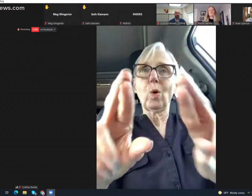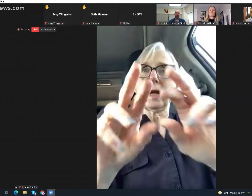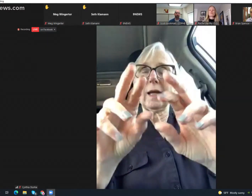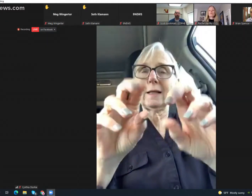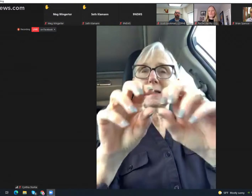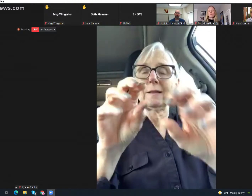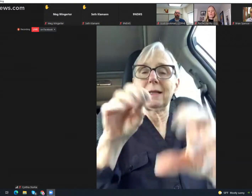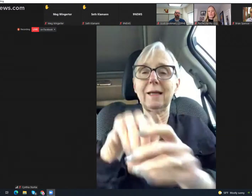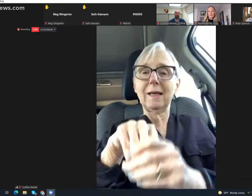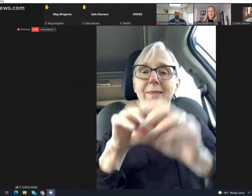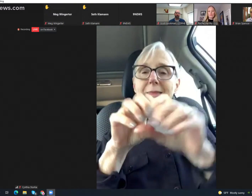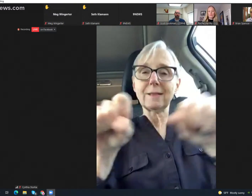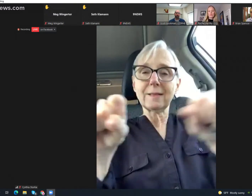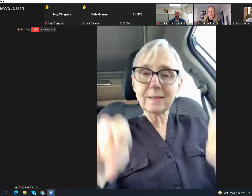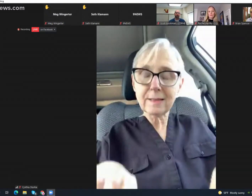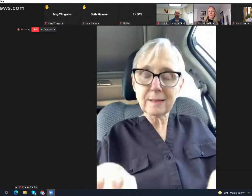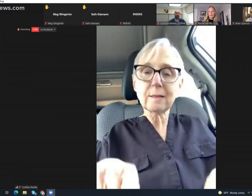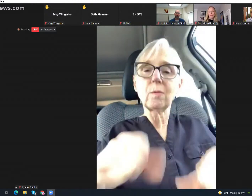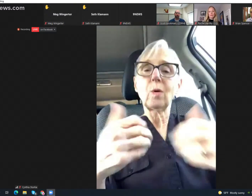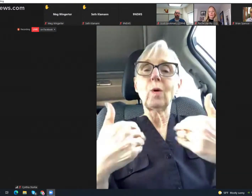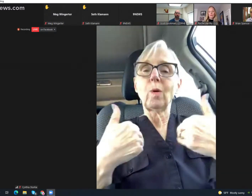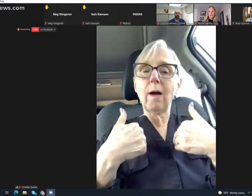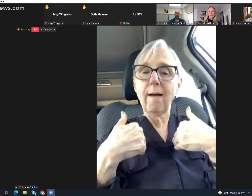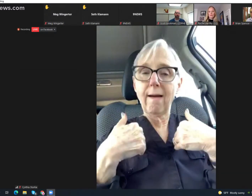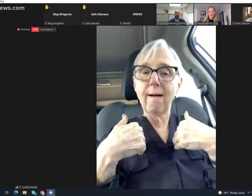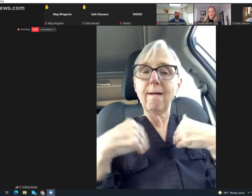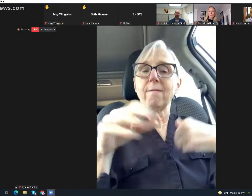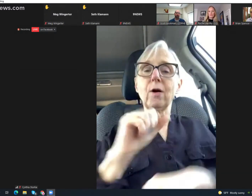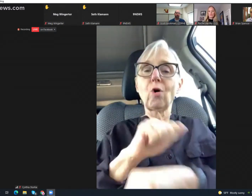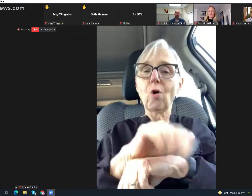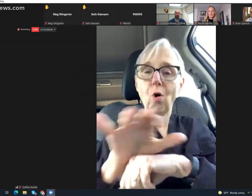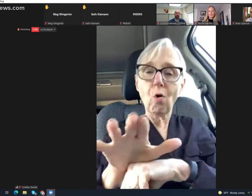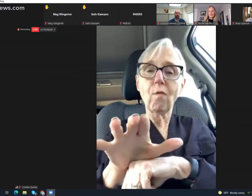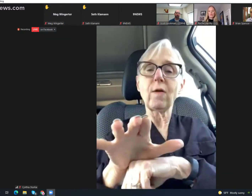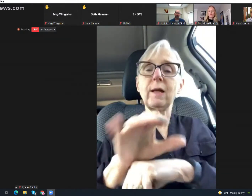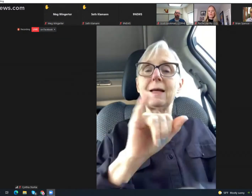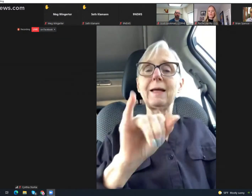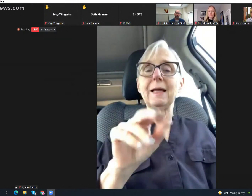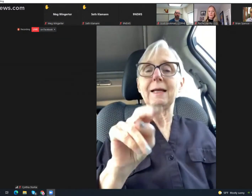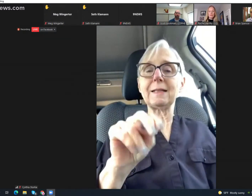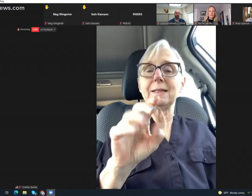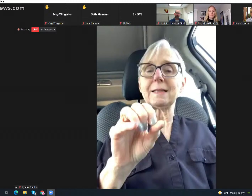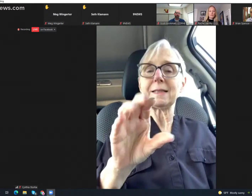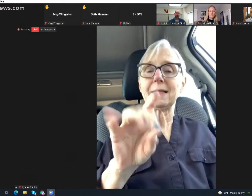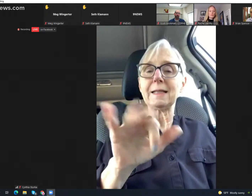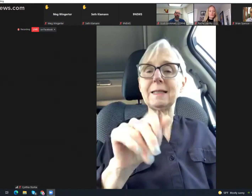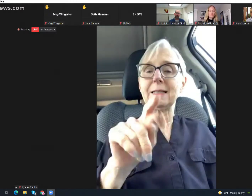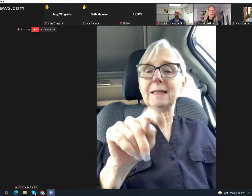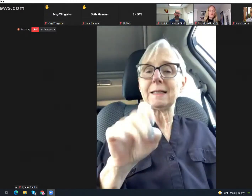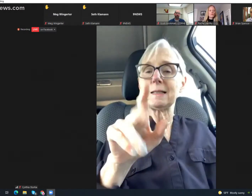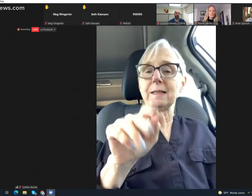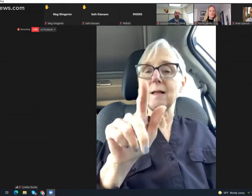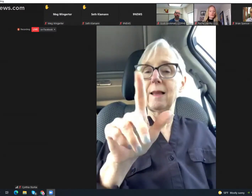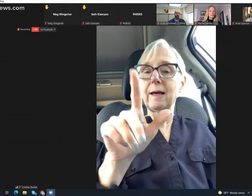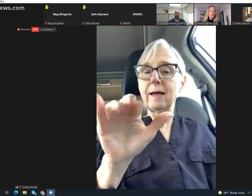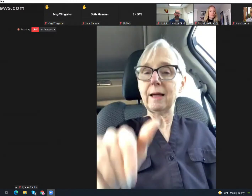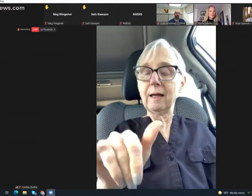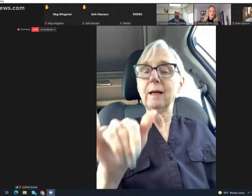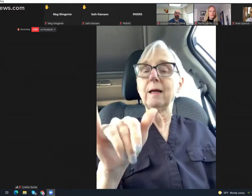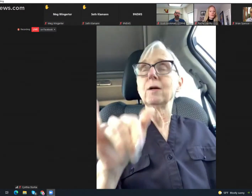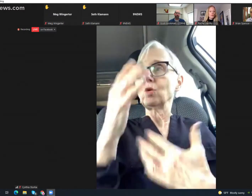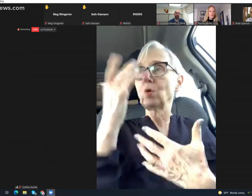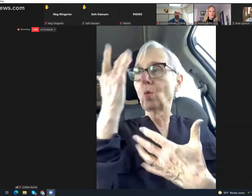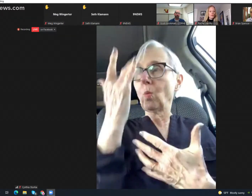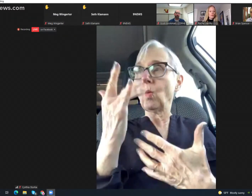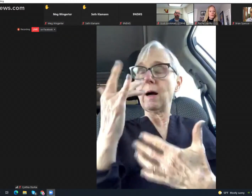today who have COVID incidentally to their visit to the hospital, to why they're in the hospital to begin with. So